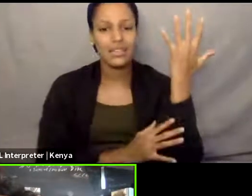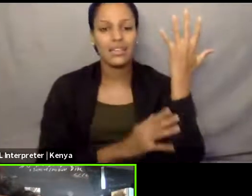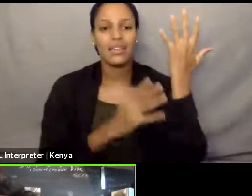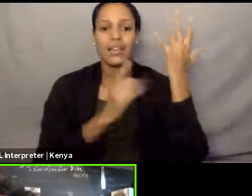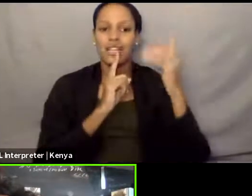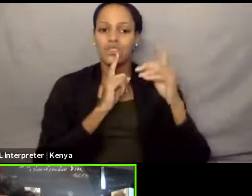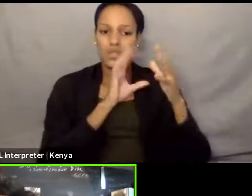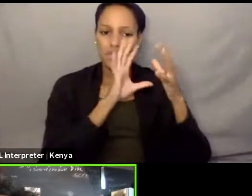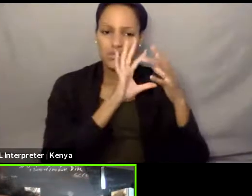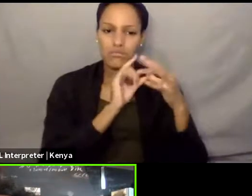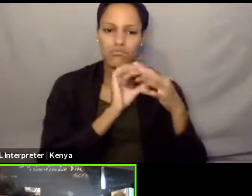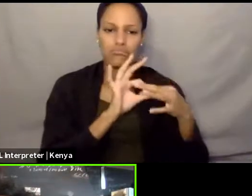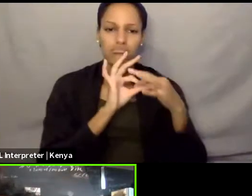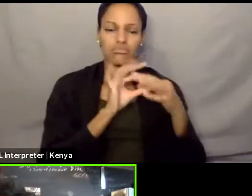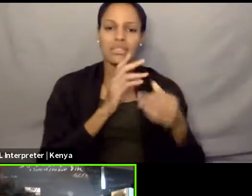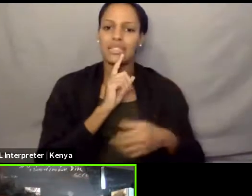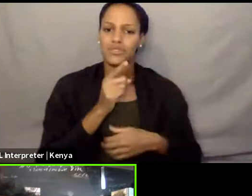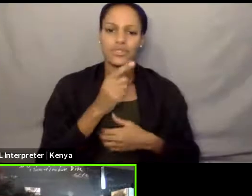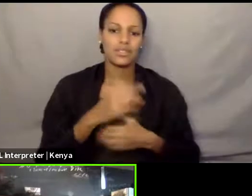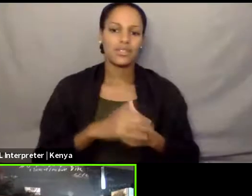think there's something about that that is,